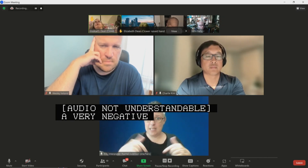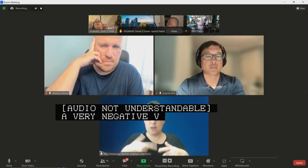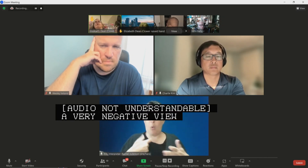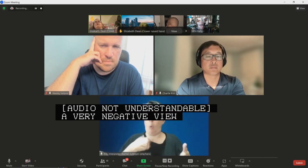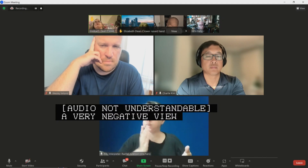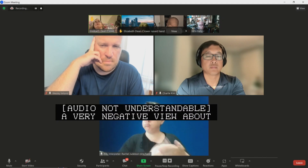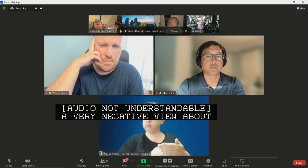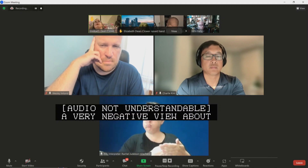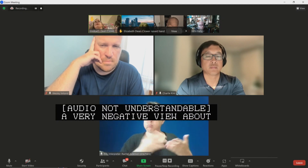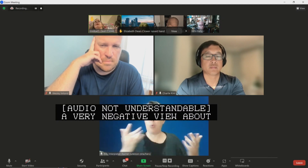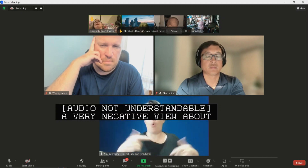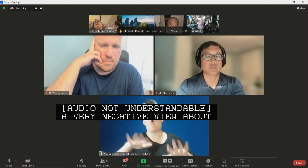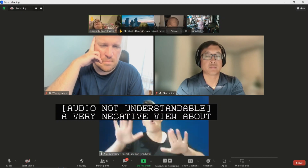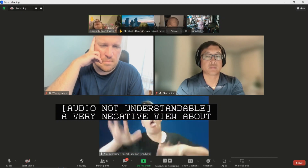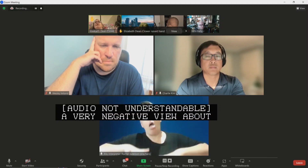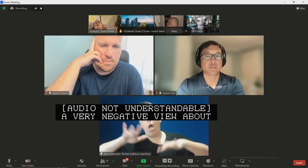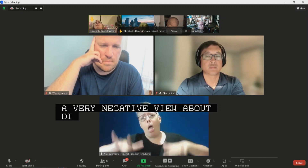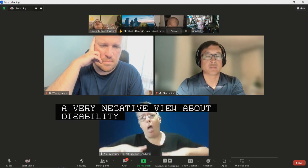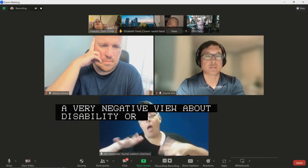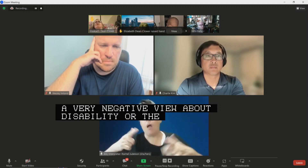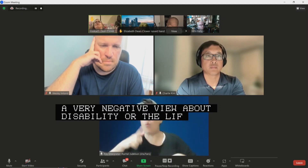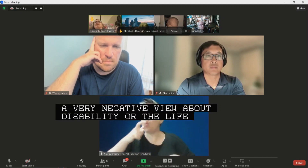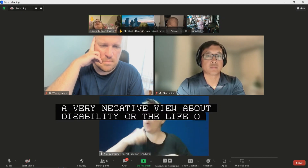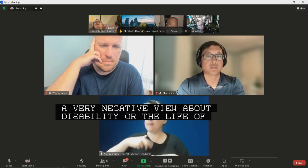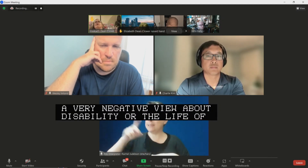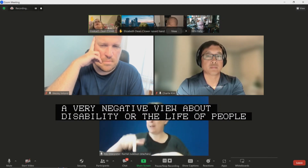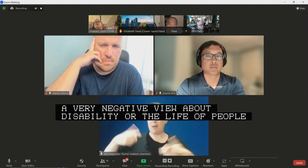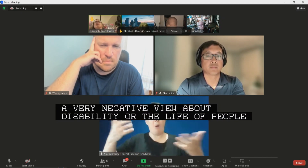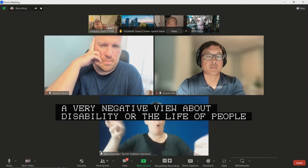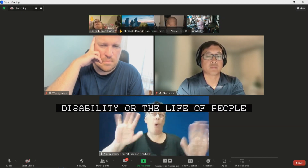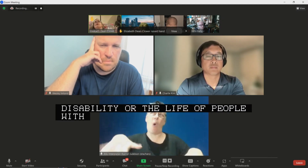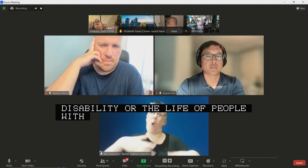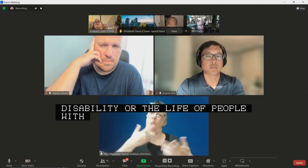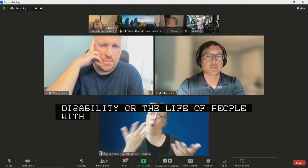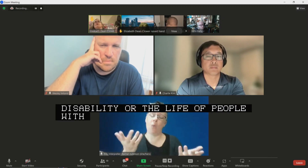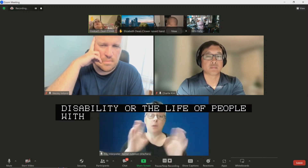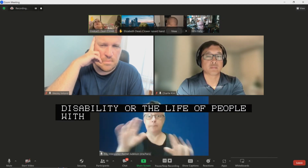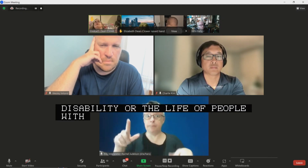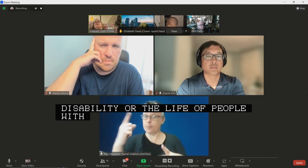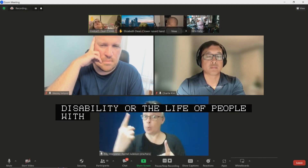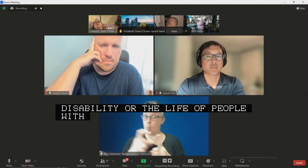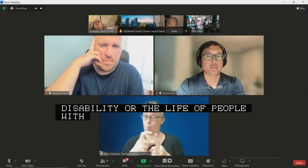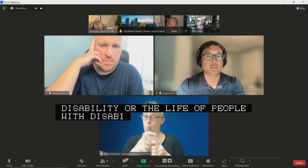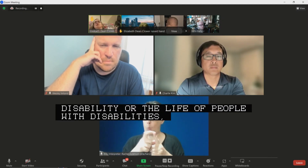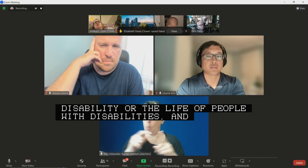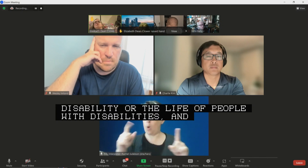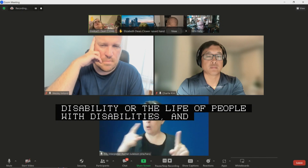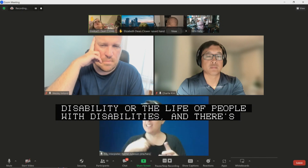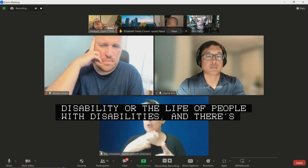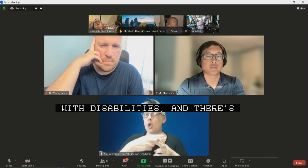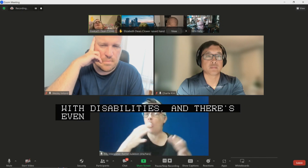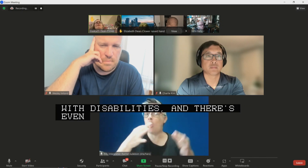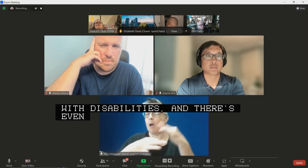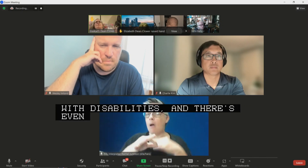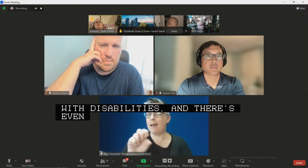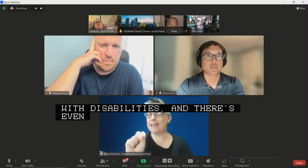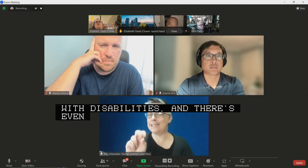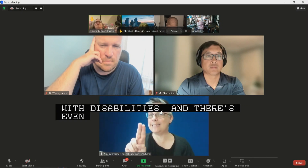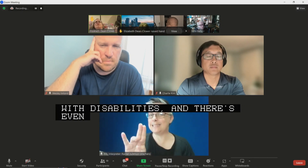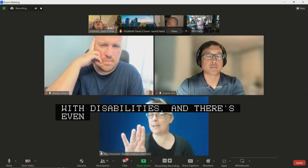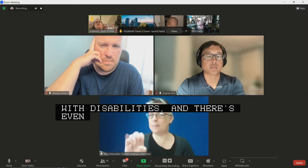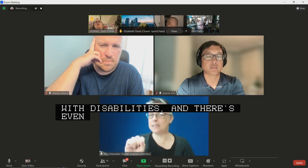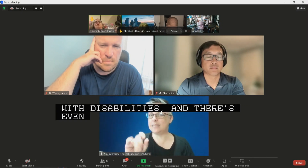of people with disabilities. And there's even a term that's used of substituted judgment,